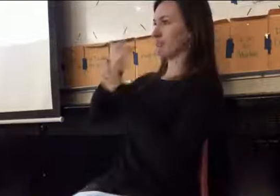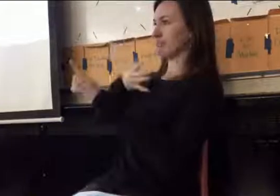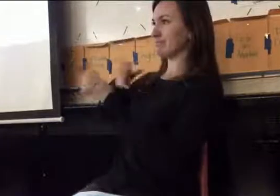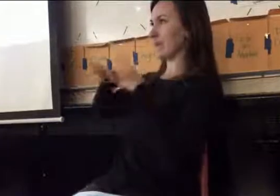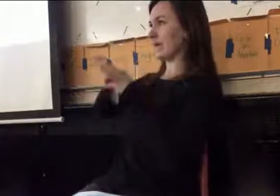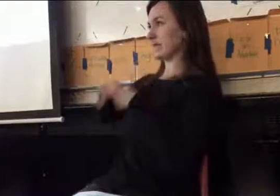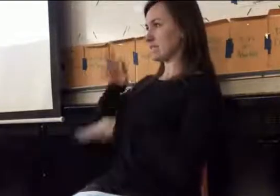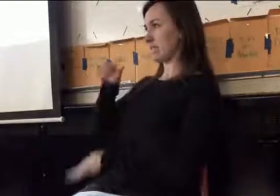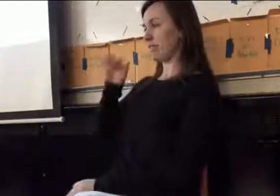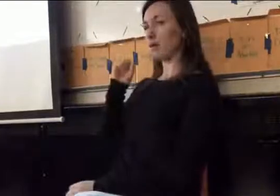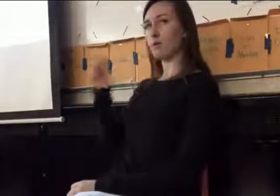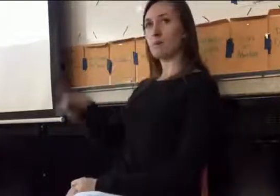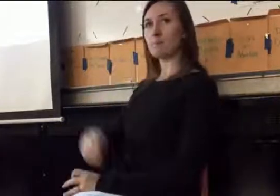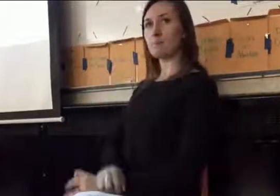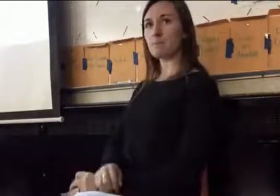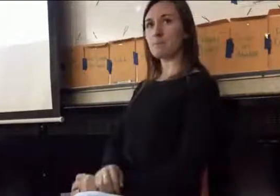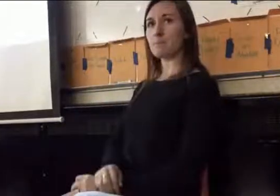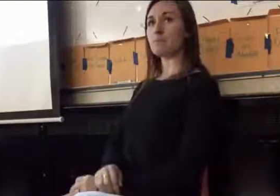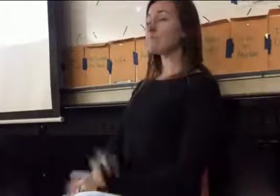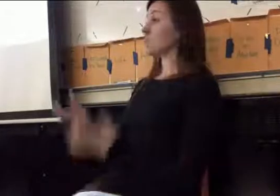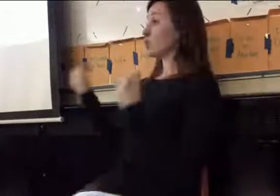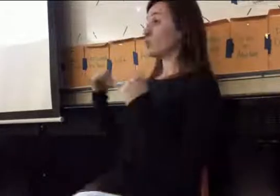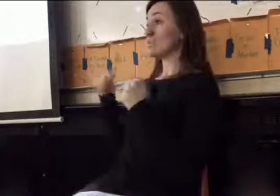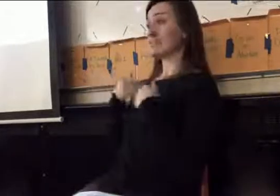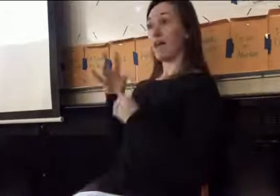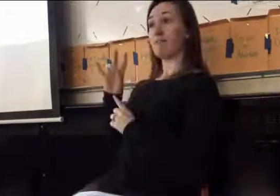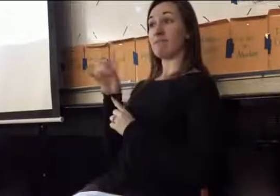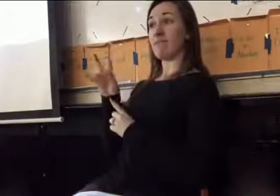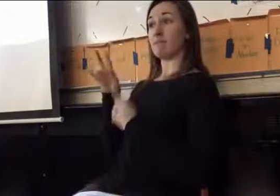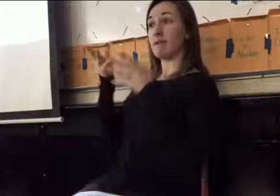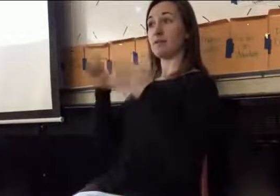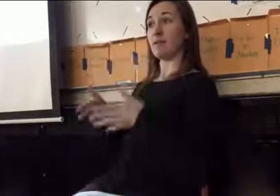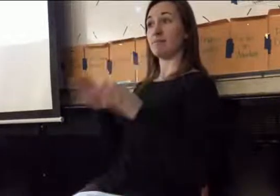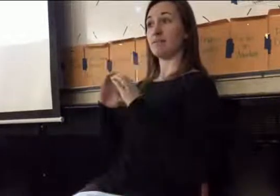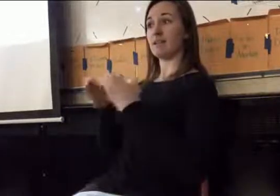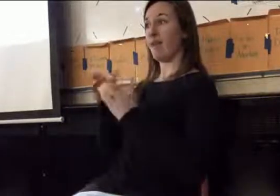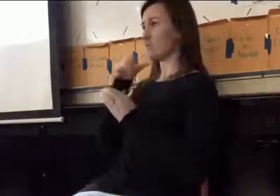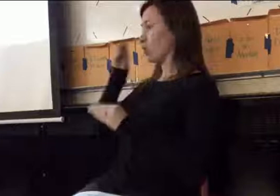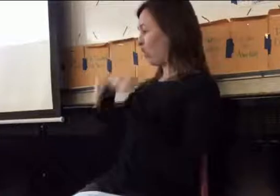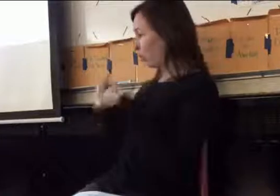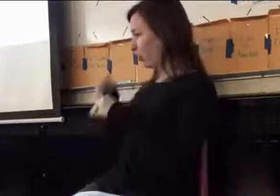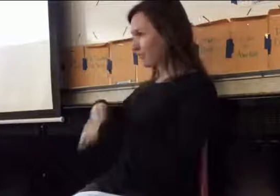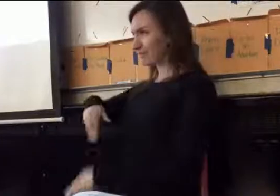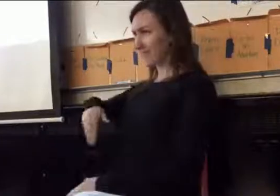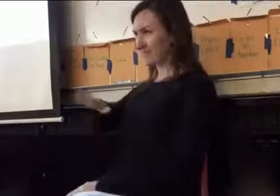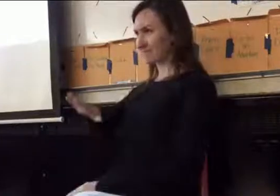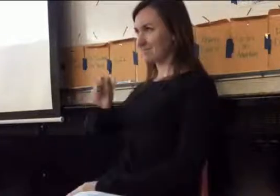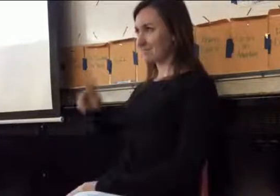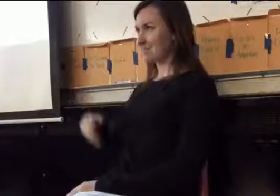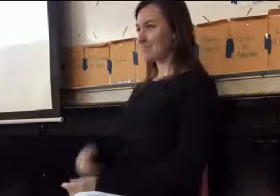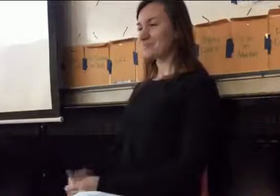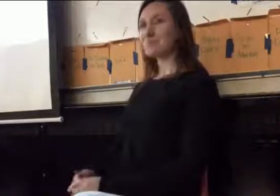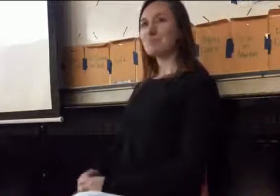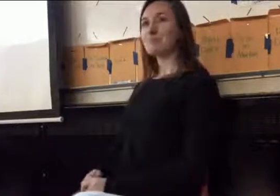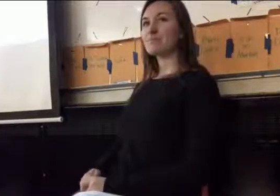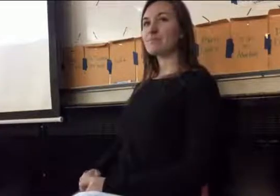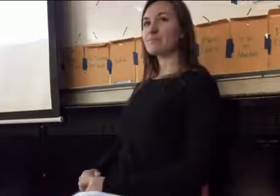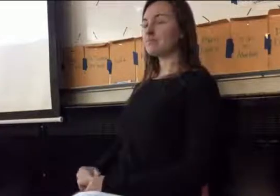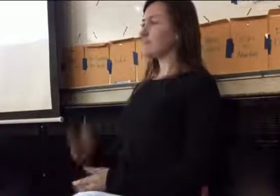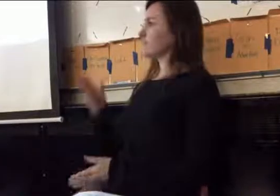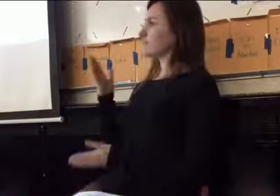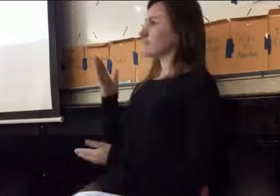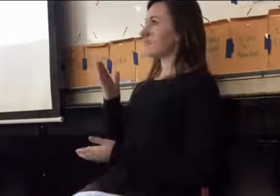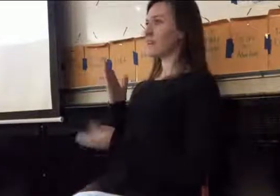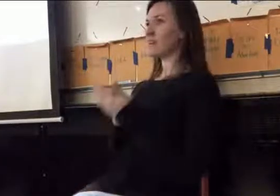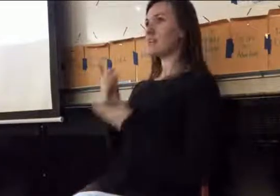Okay, wait, we're not done yet. We still have 7 minutes left in class. So don't put your stuff away. Some of you